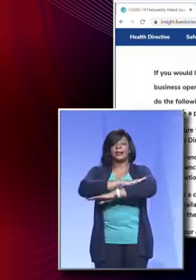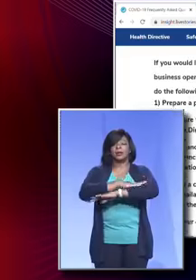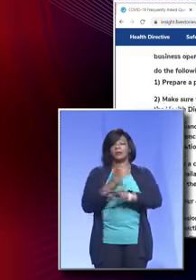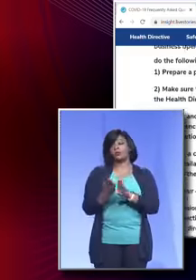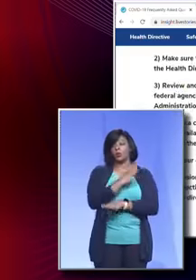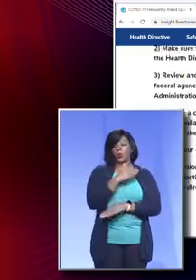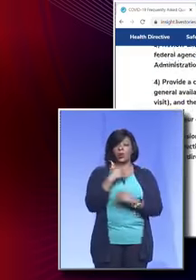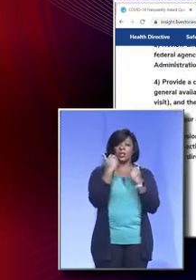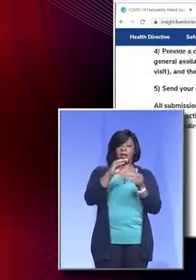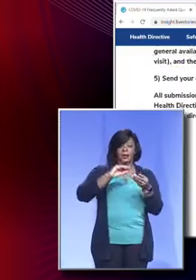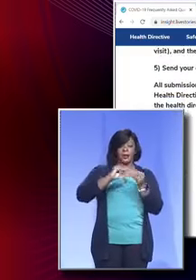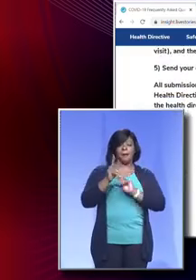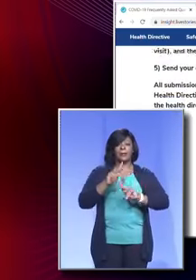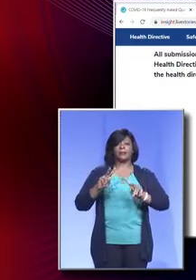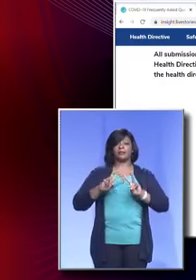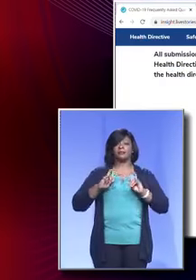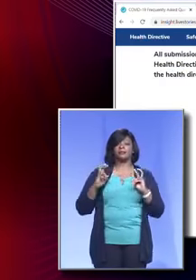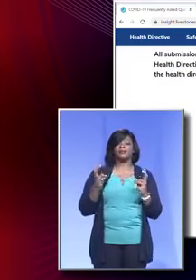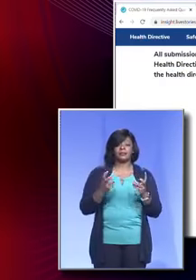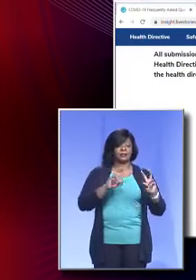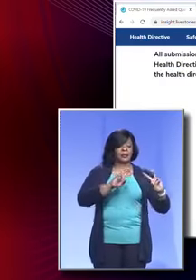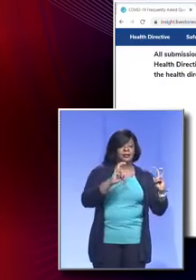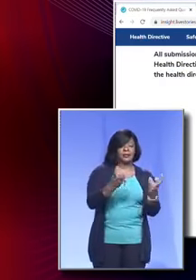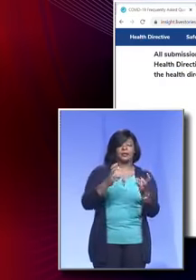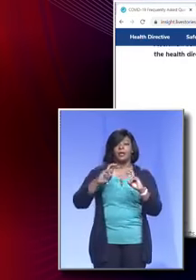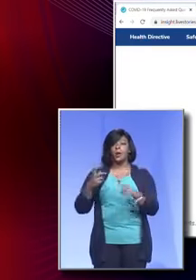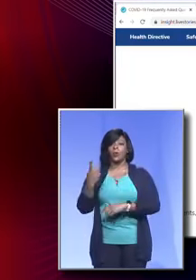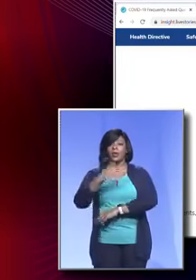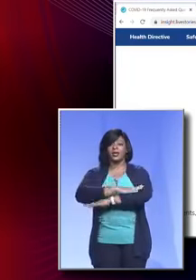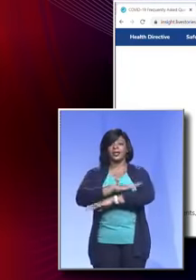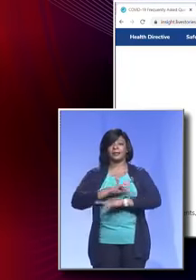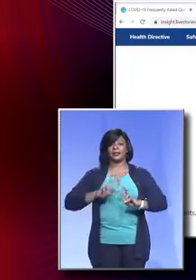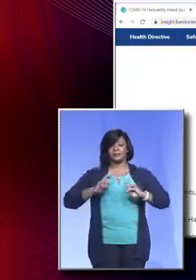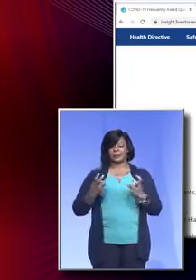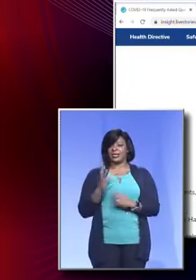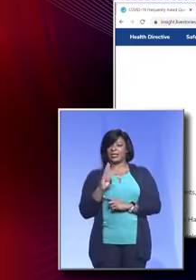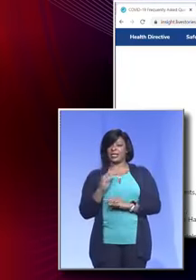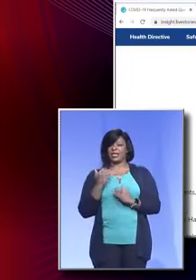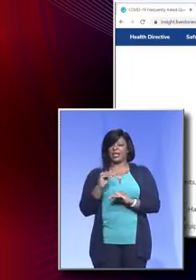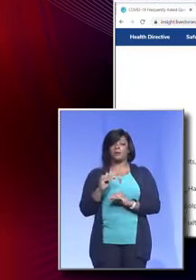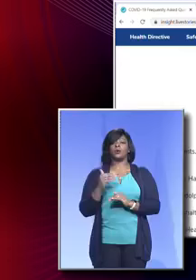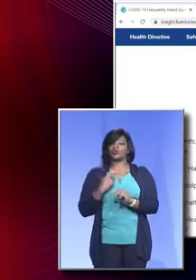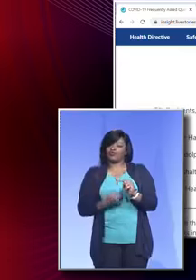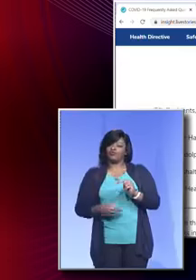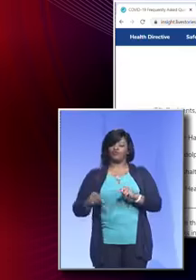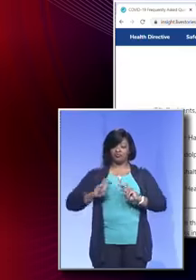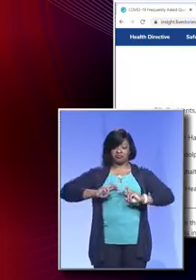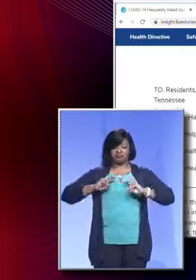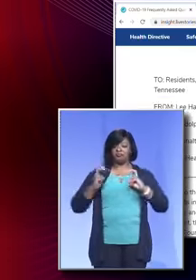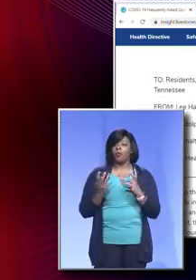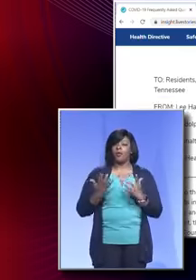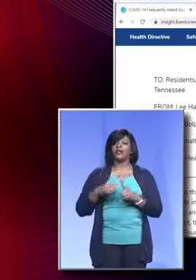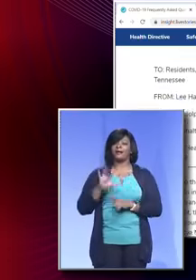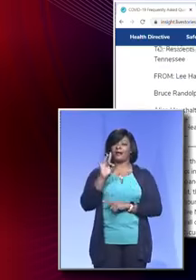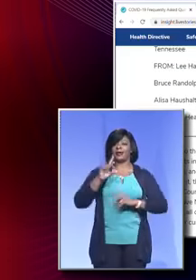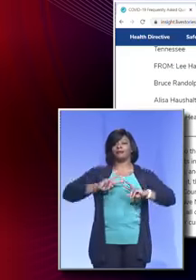we limited the number of people who could be seated at one table to 6. We're going to increase that number to